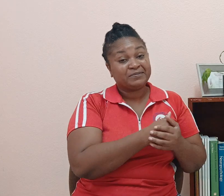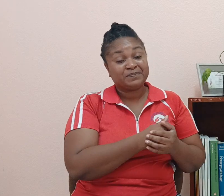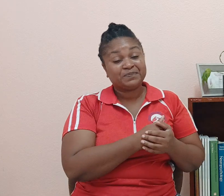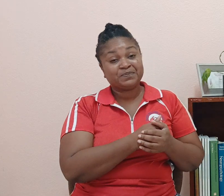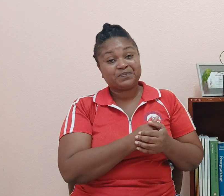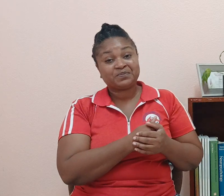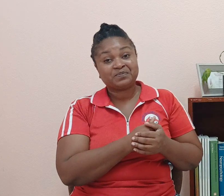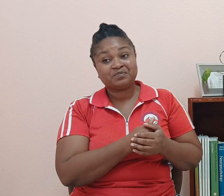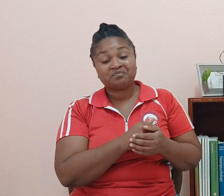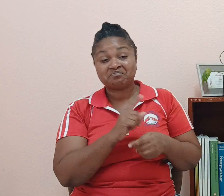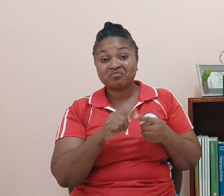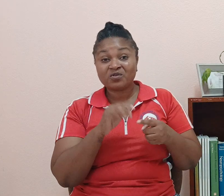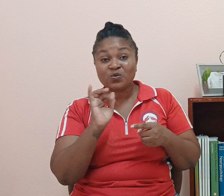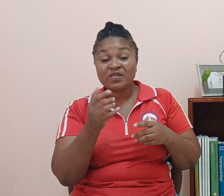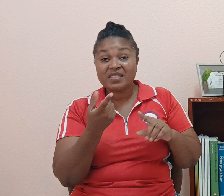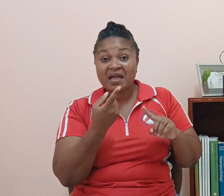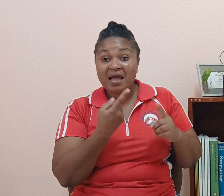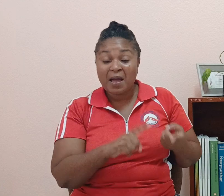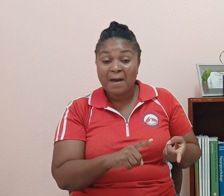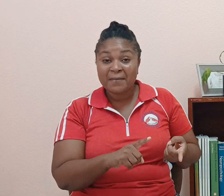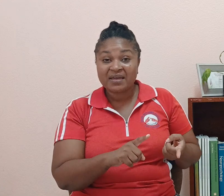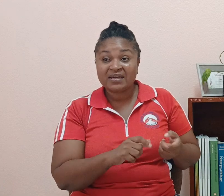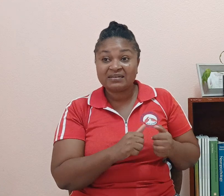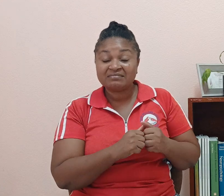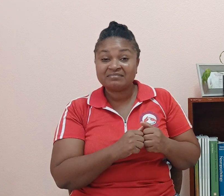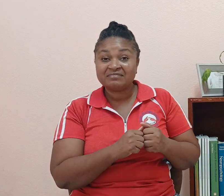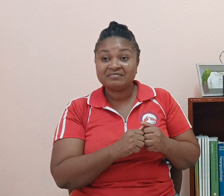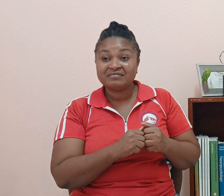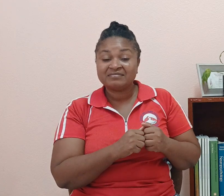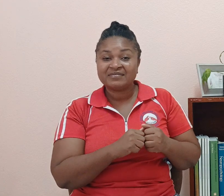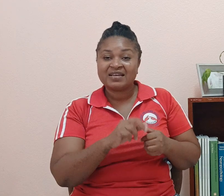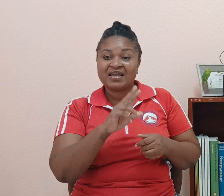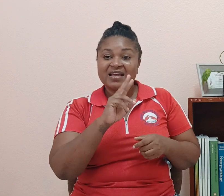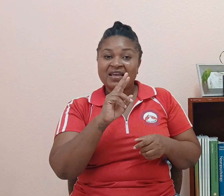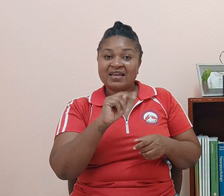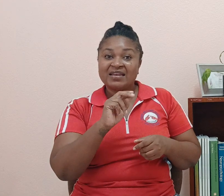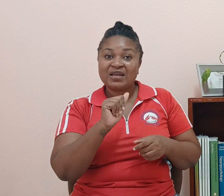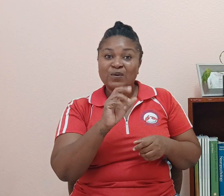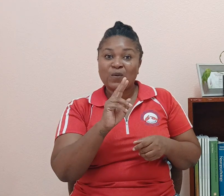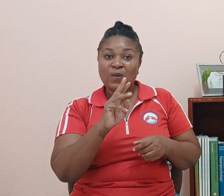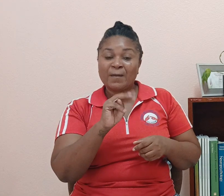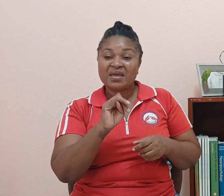When that happened, Naomi decided to go back to Bethlehem